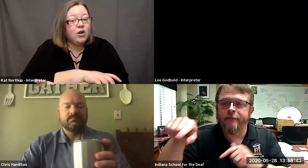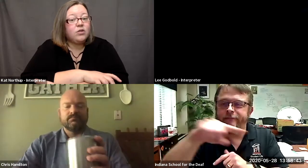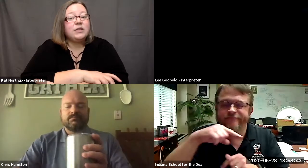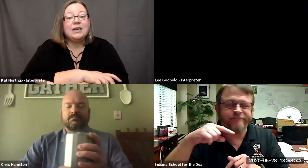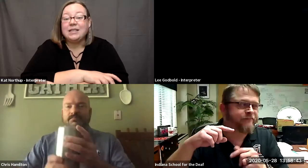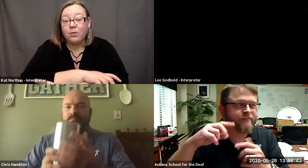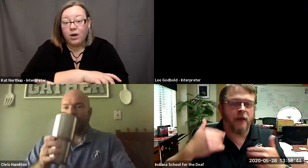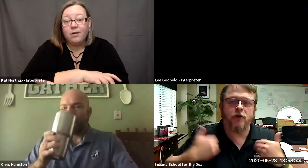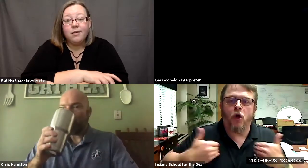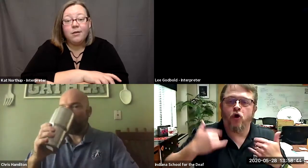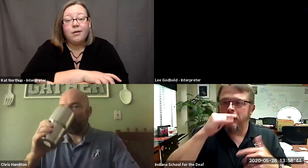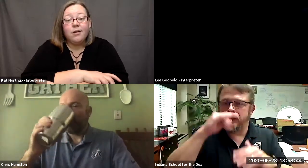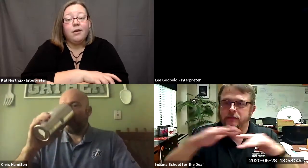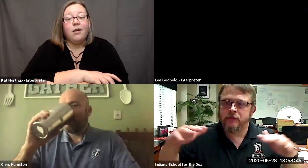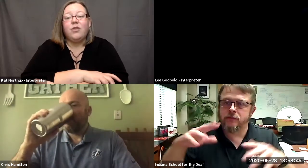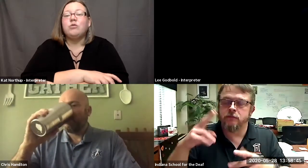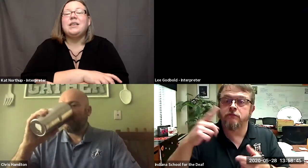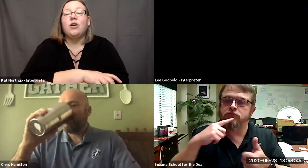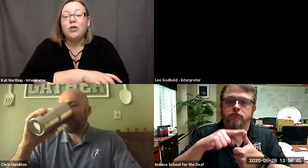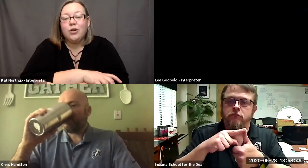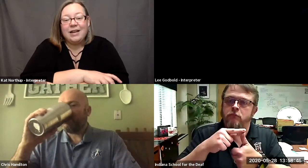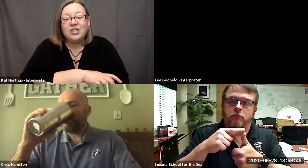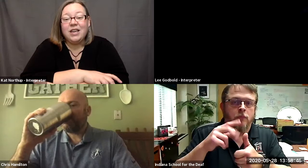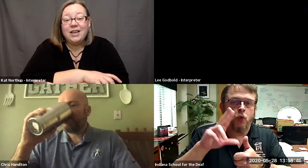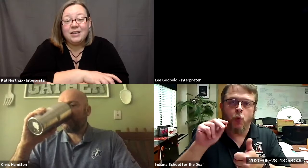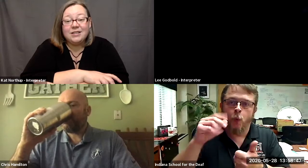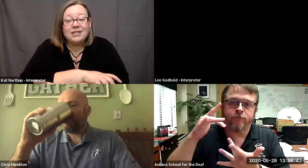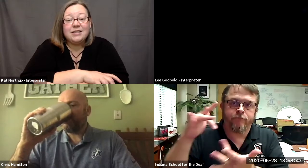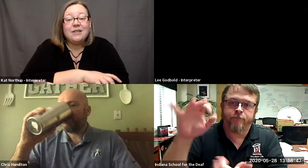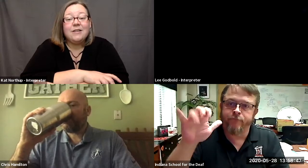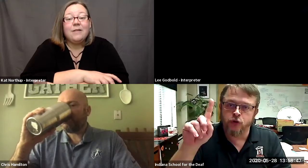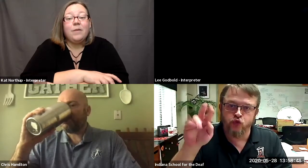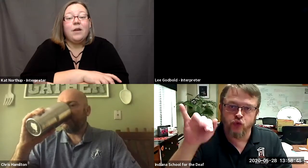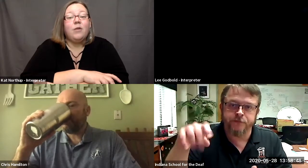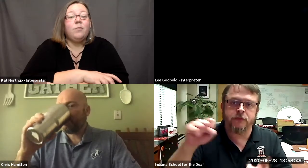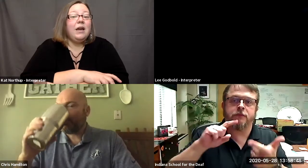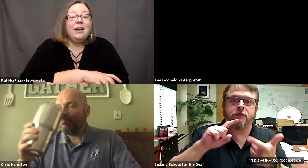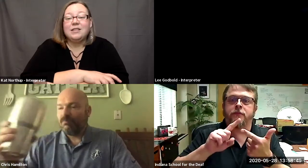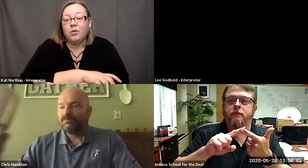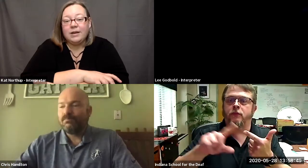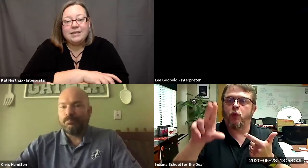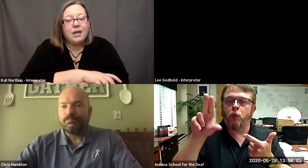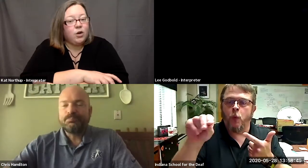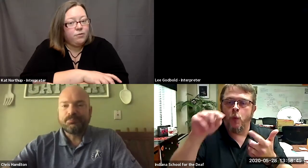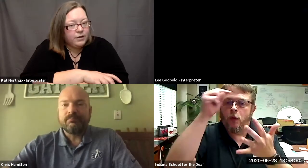daycares, etc. Those younger age kids, and it's already said no field